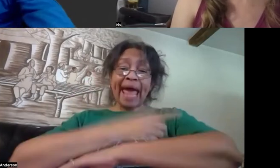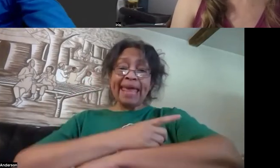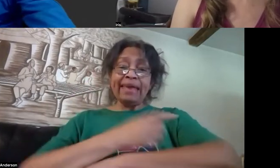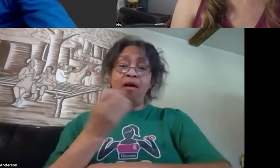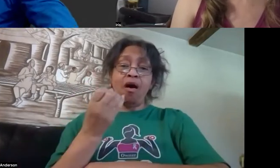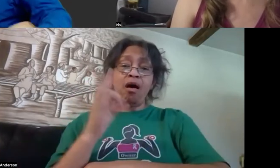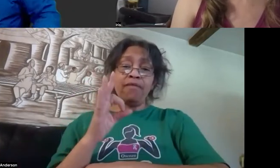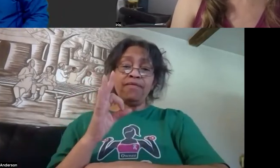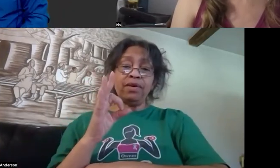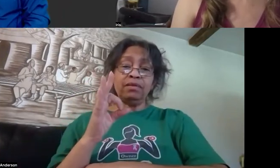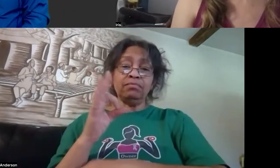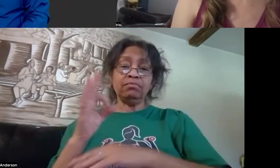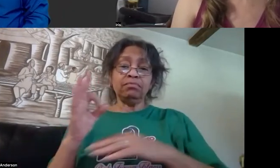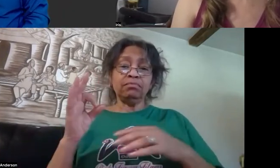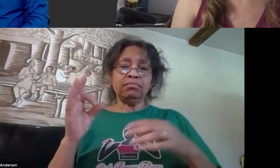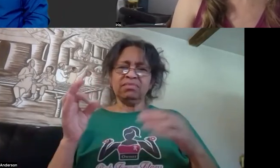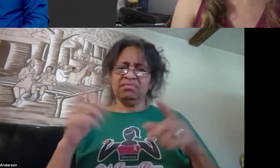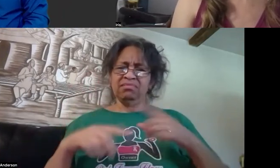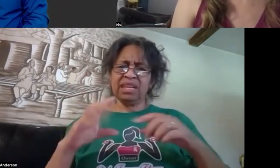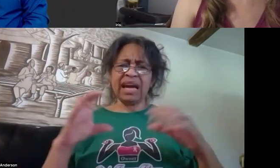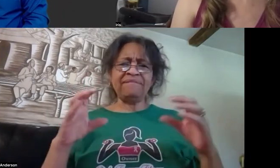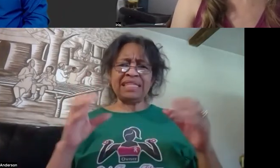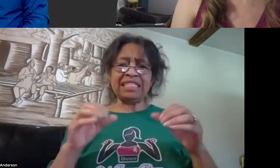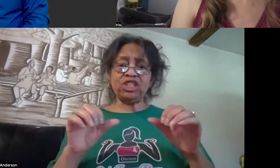The day of